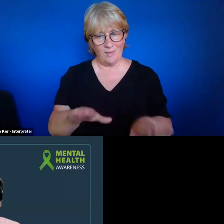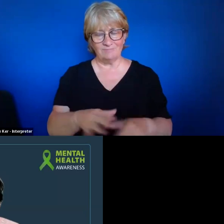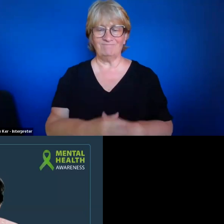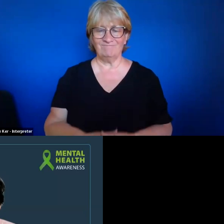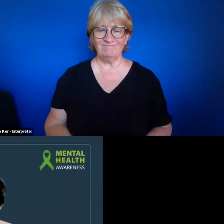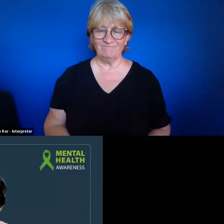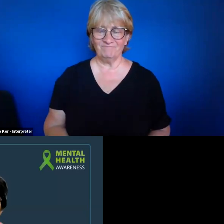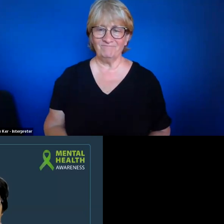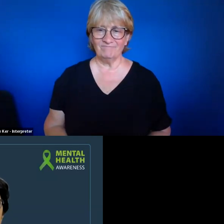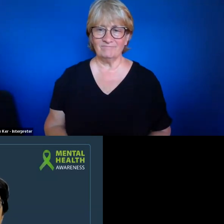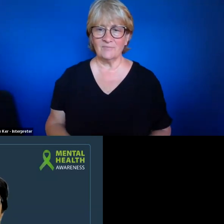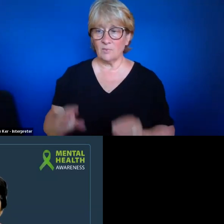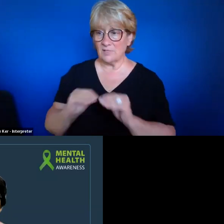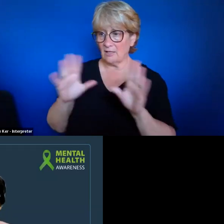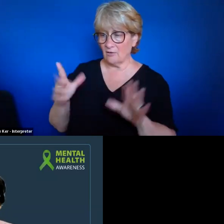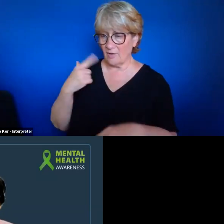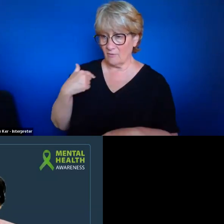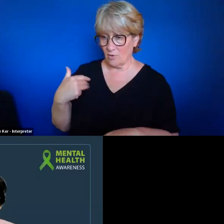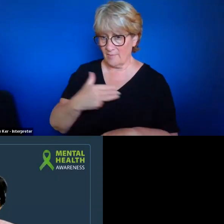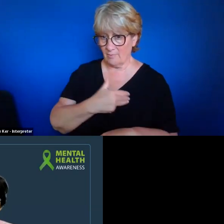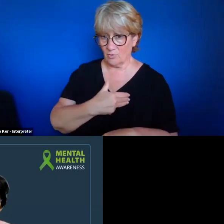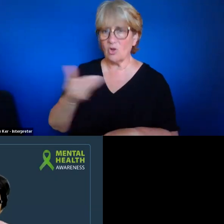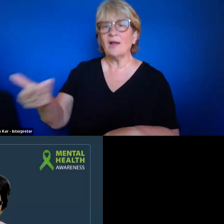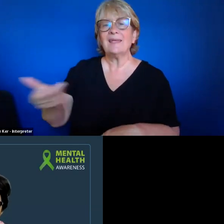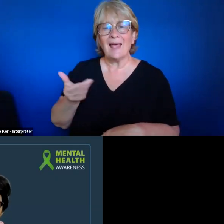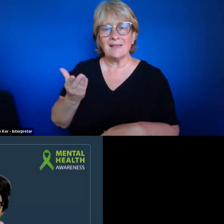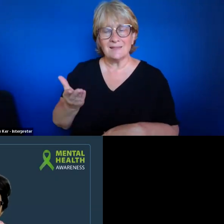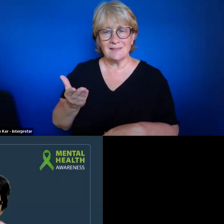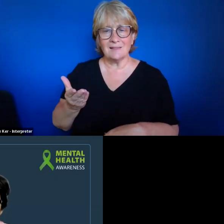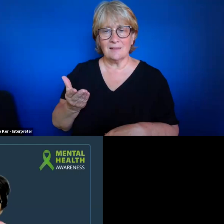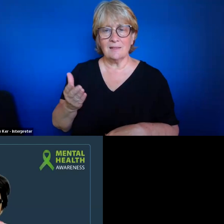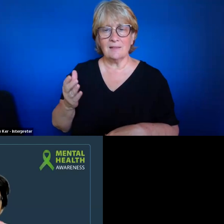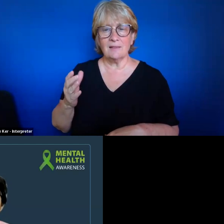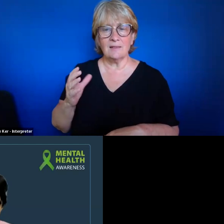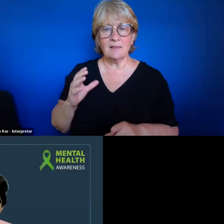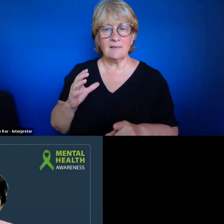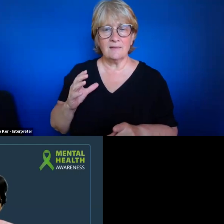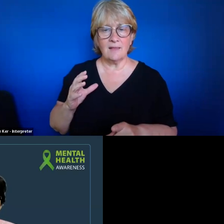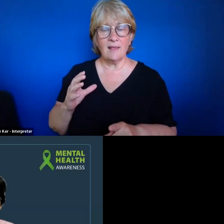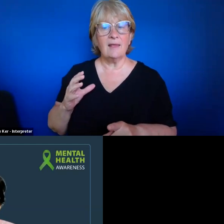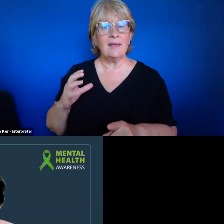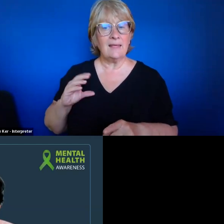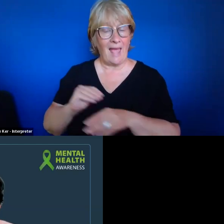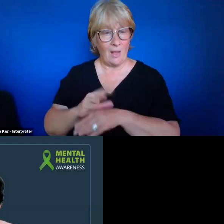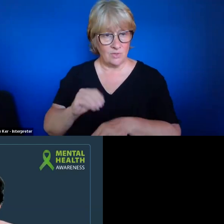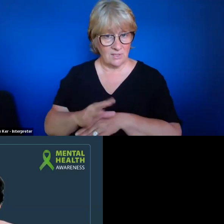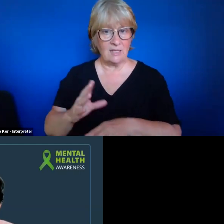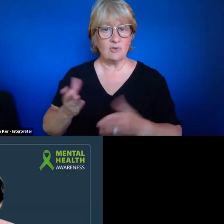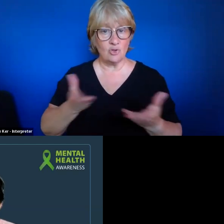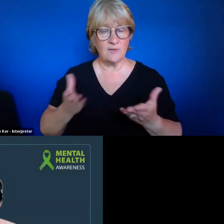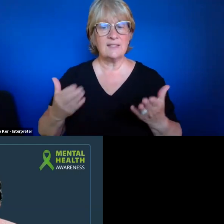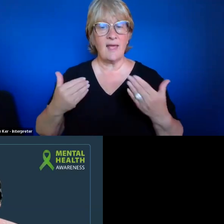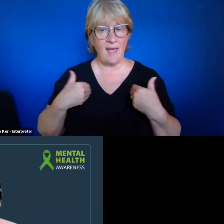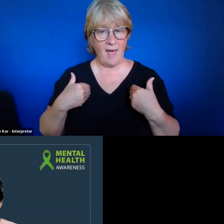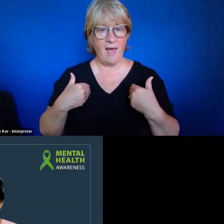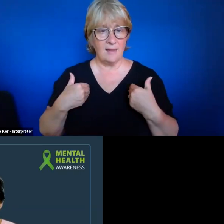Okay, and I'm just gonna clarify for our members or our guests rather that SCS was Seattle Counseling Service and they had a representative sitting on the CRIS